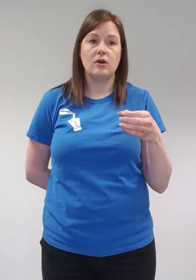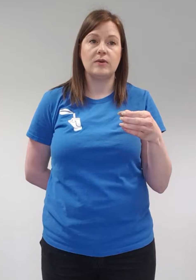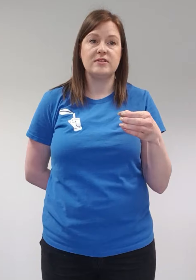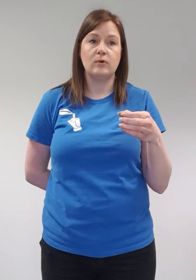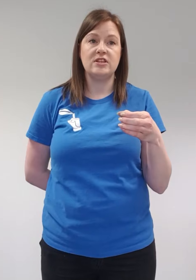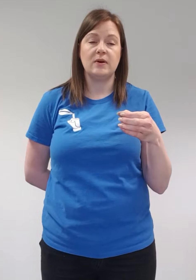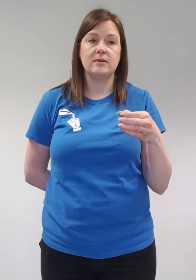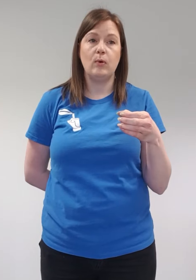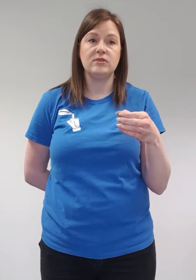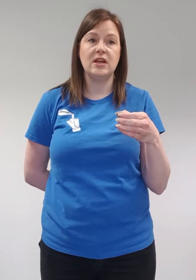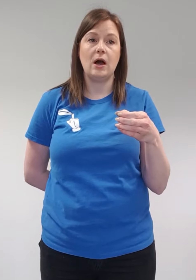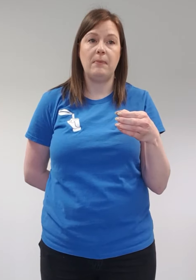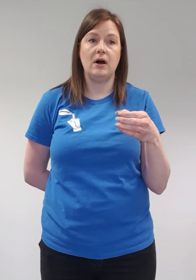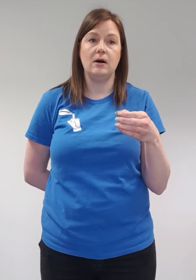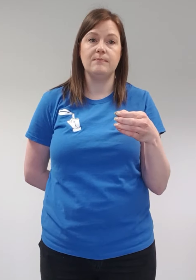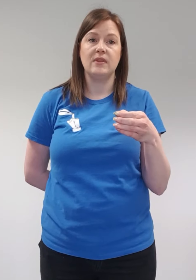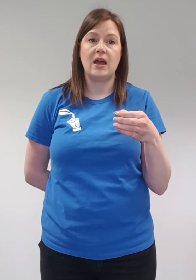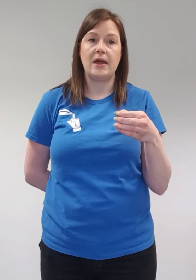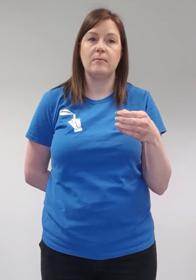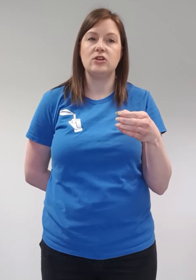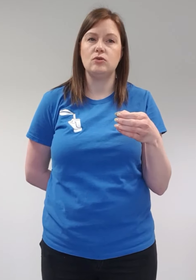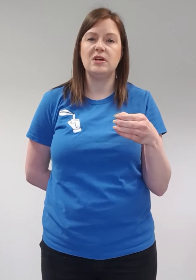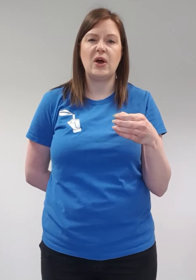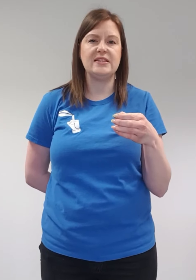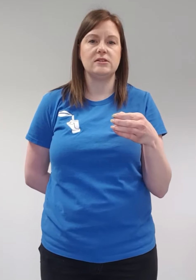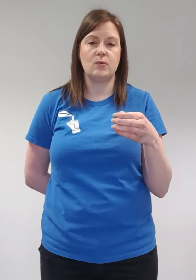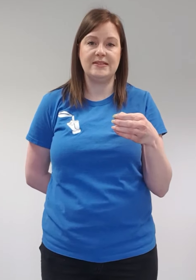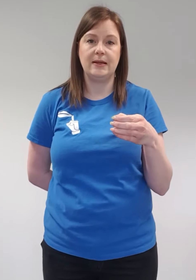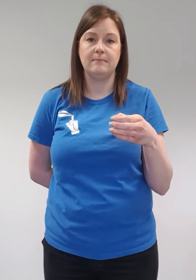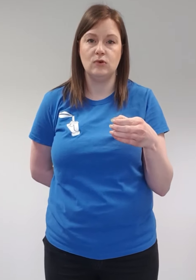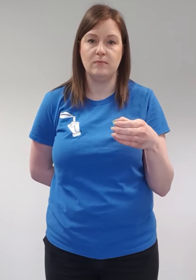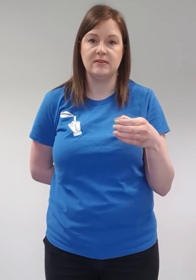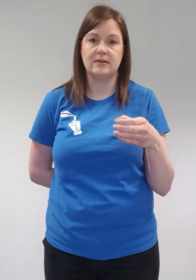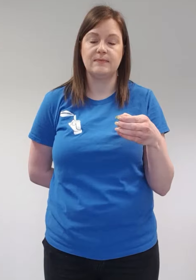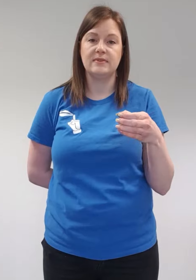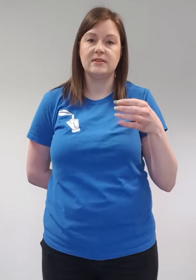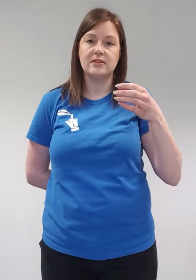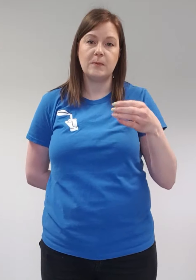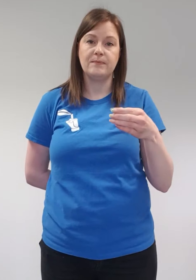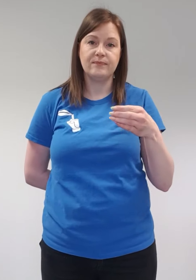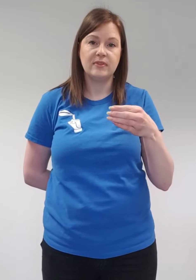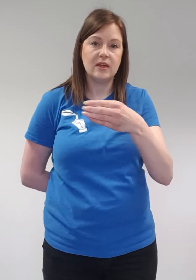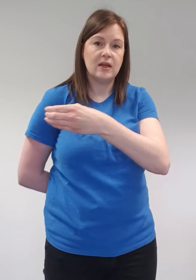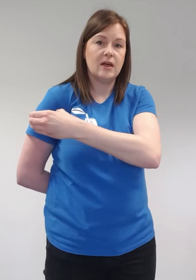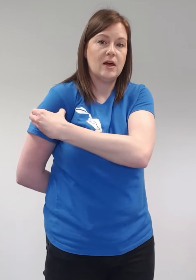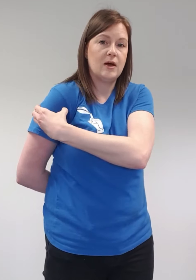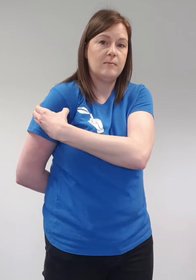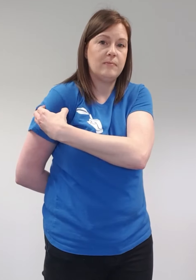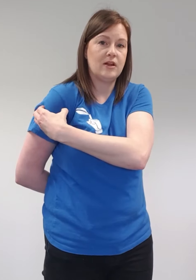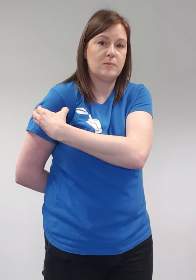across the body to our supporting upper arm, and it will make 2 light squeezing movements. So, blood